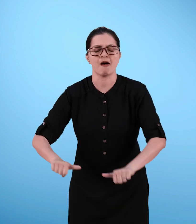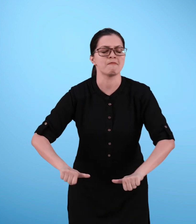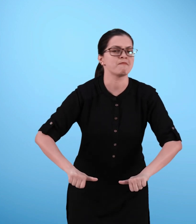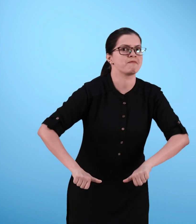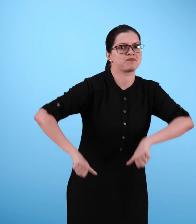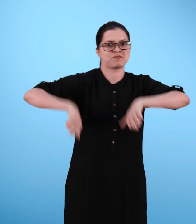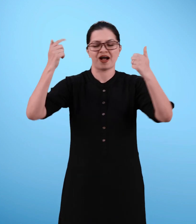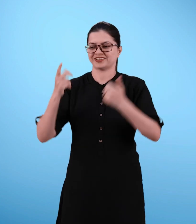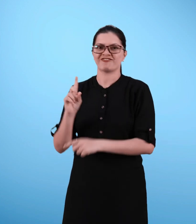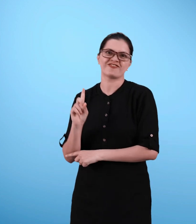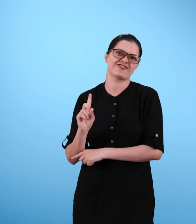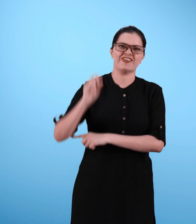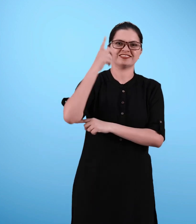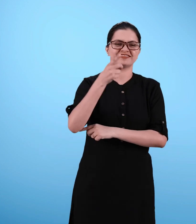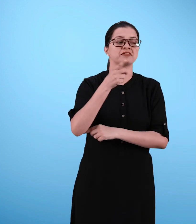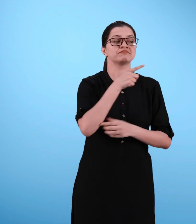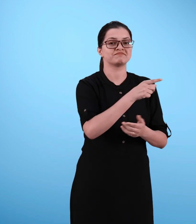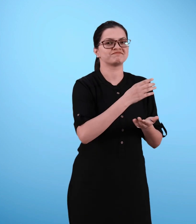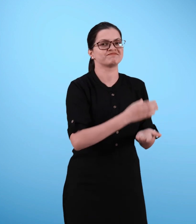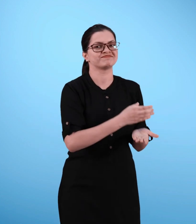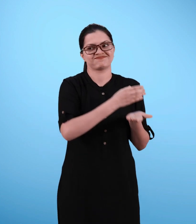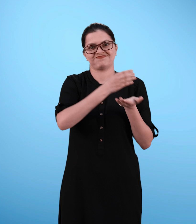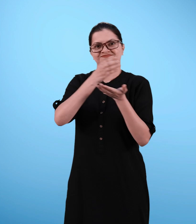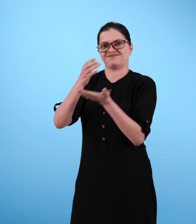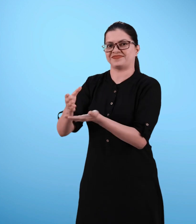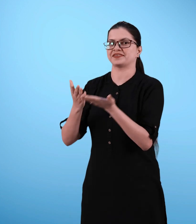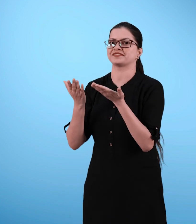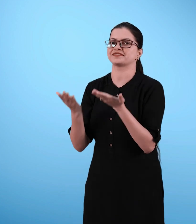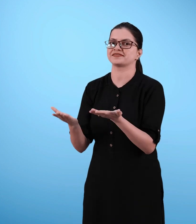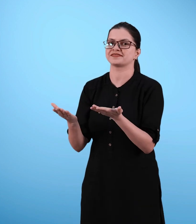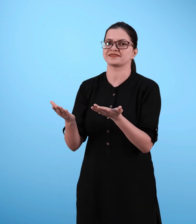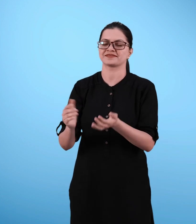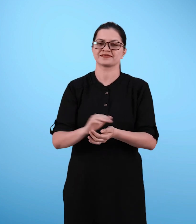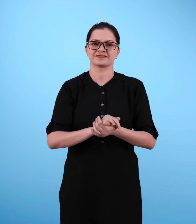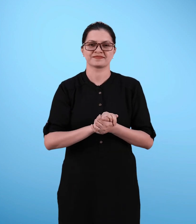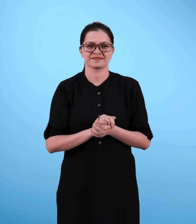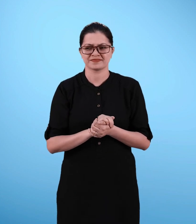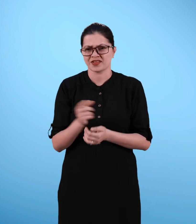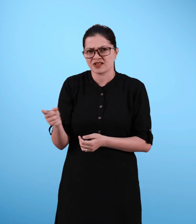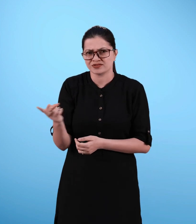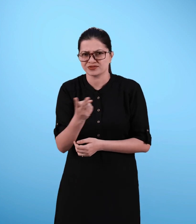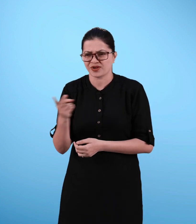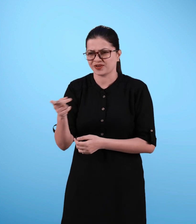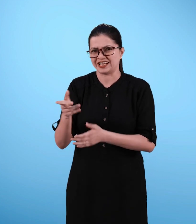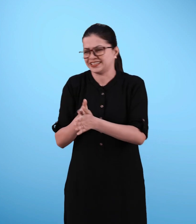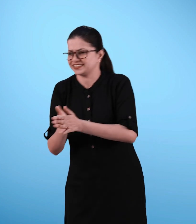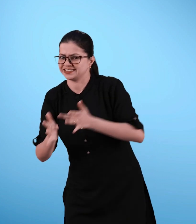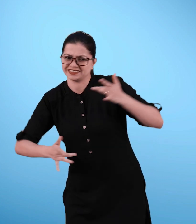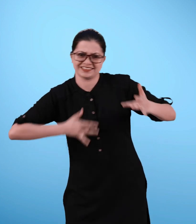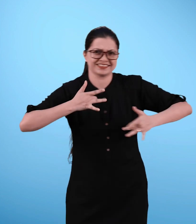school. Start. They were very excited. They were and very decided excited to use the and prize